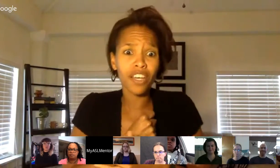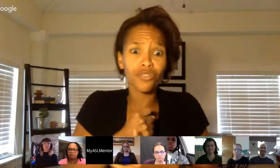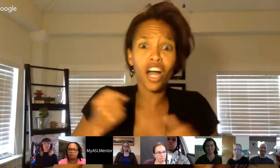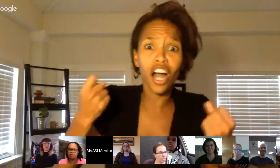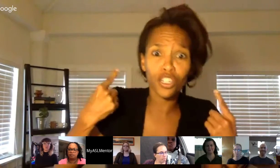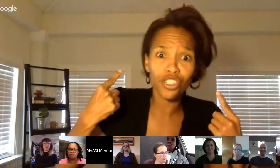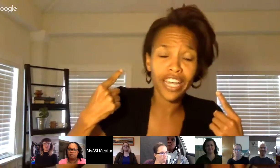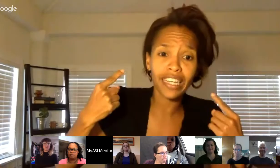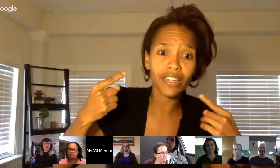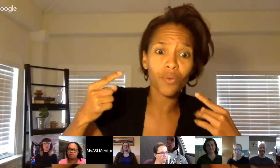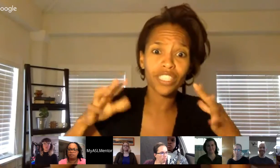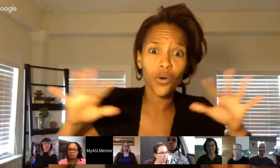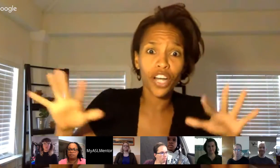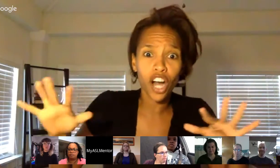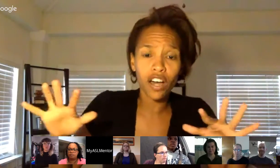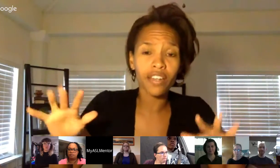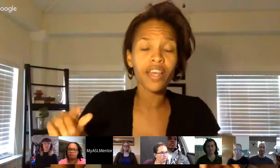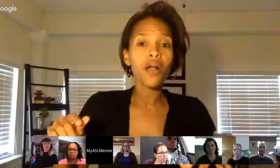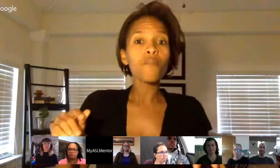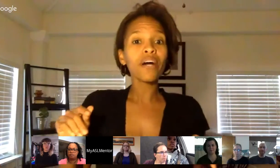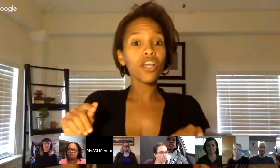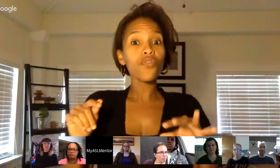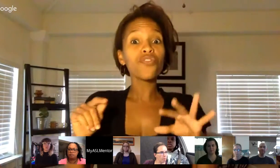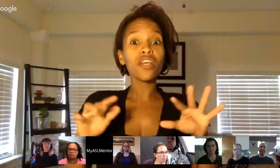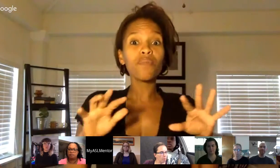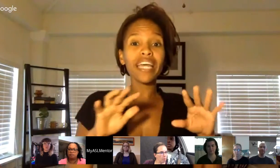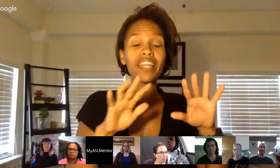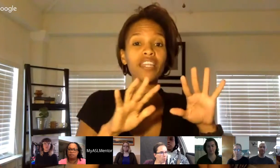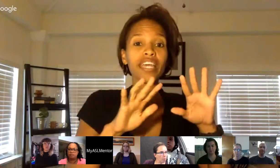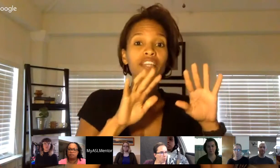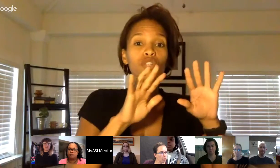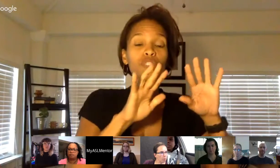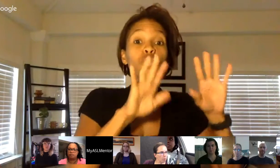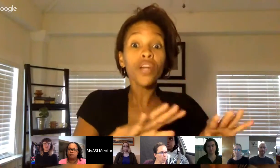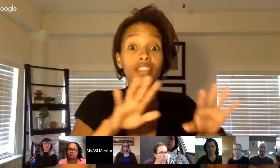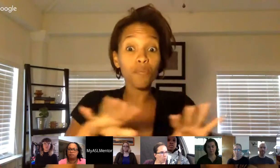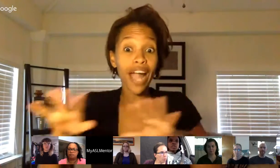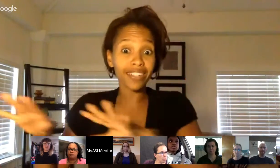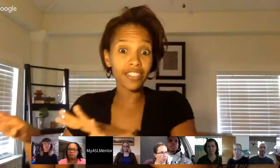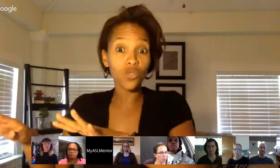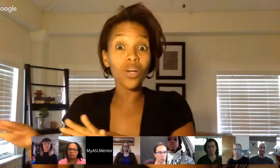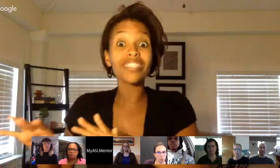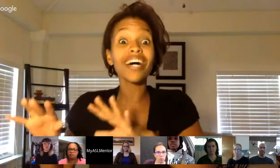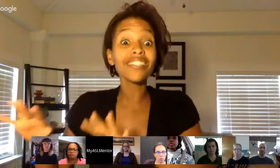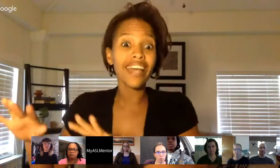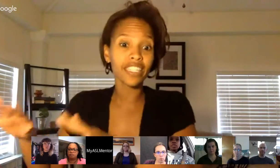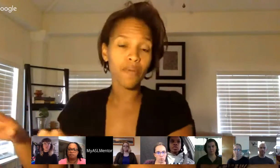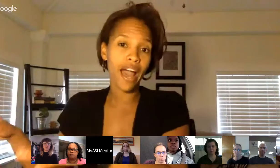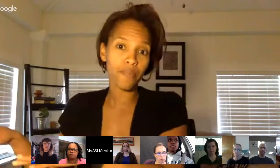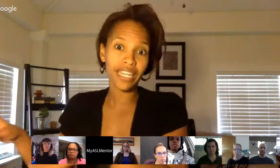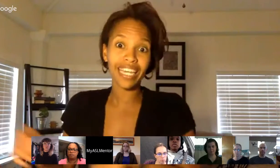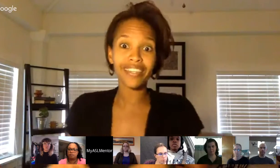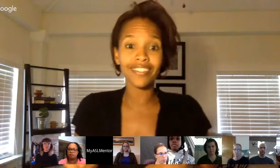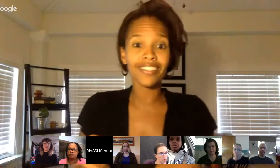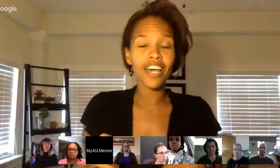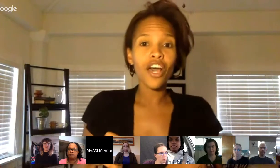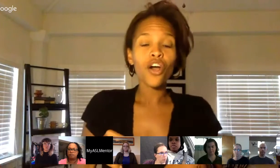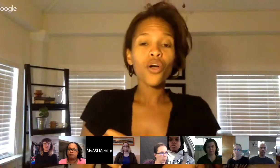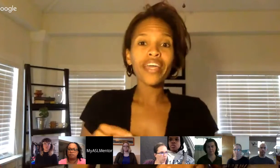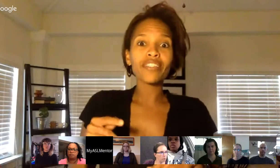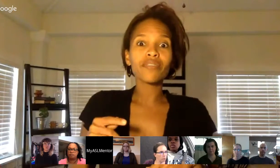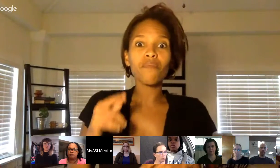themselves because they're not understanding what's going on. But during the practice, what doesn't end up happening